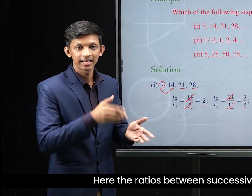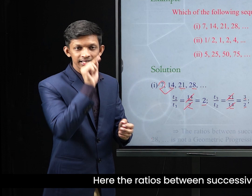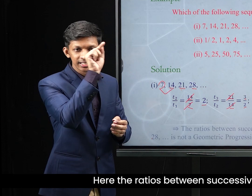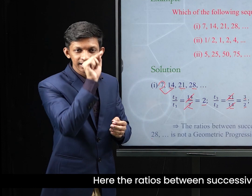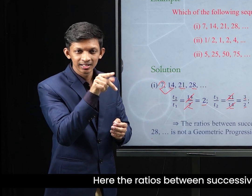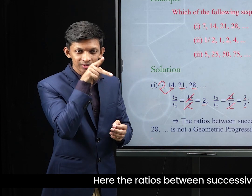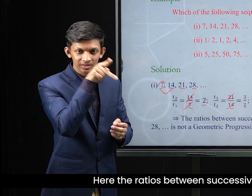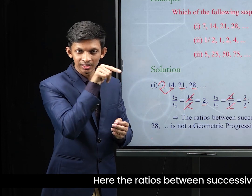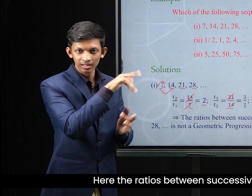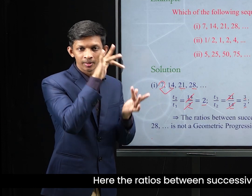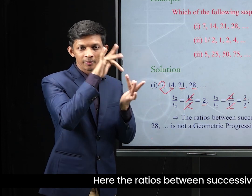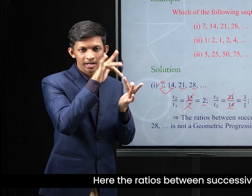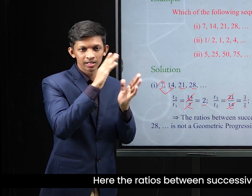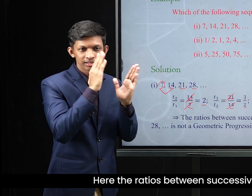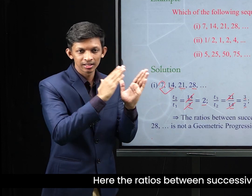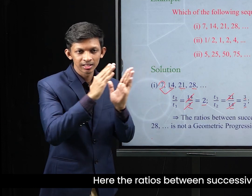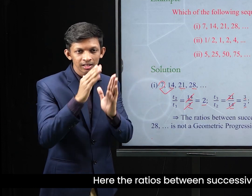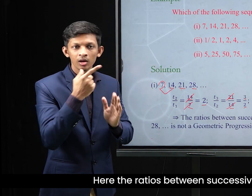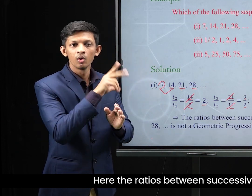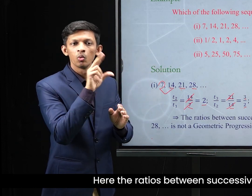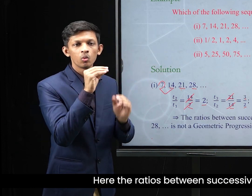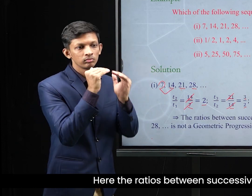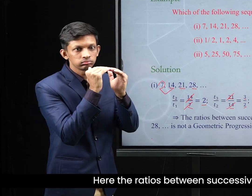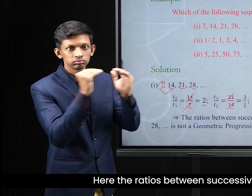Here, the ratios between successive terms are not equal.